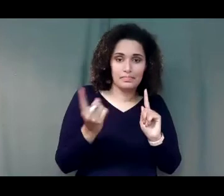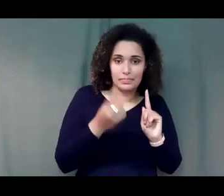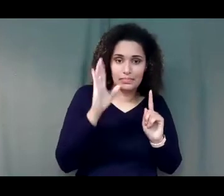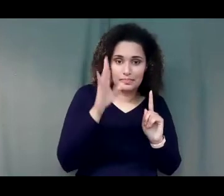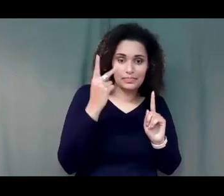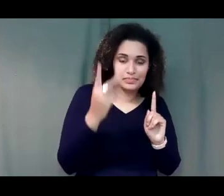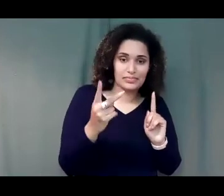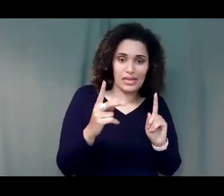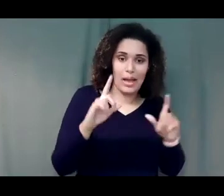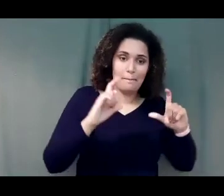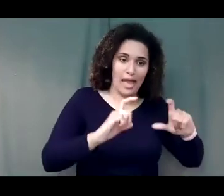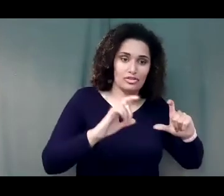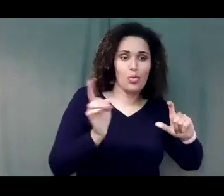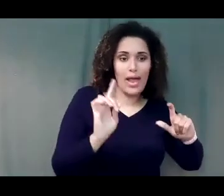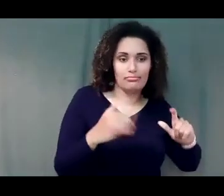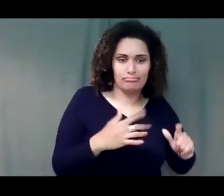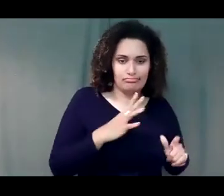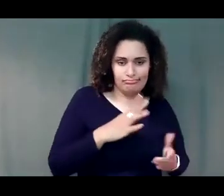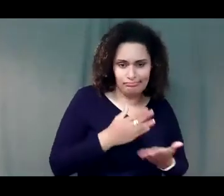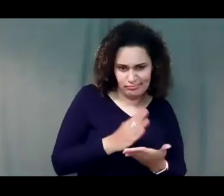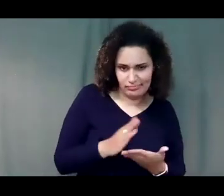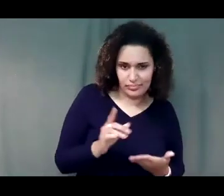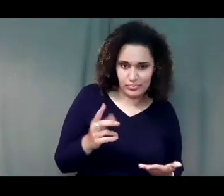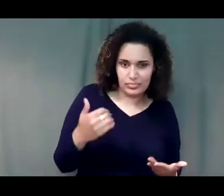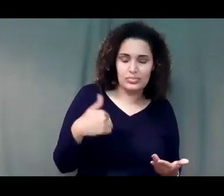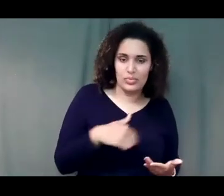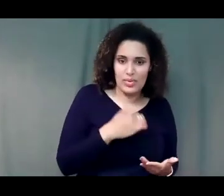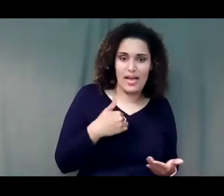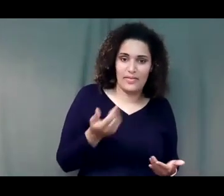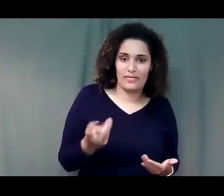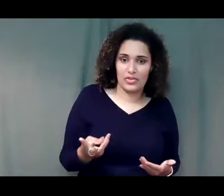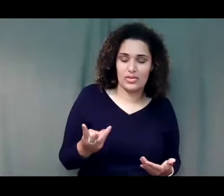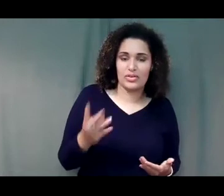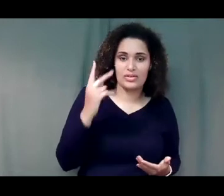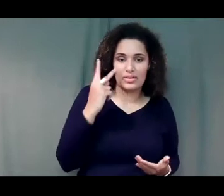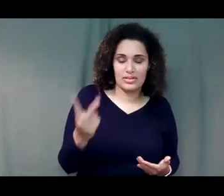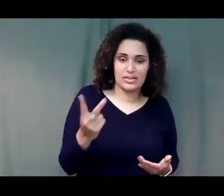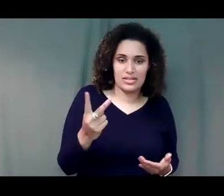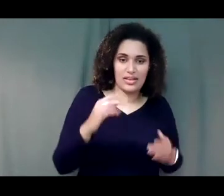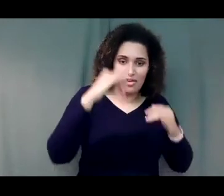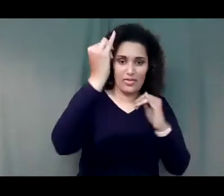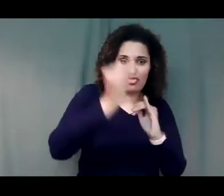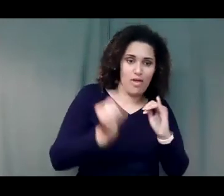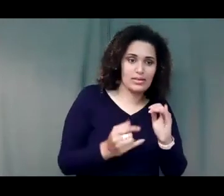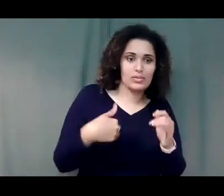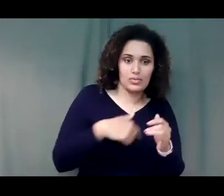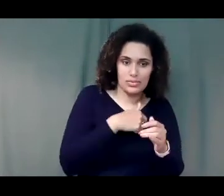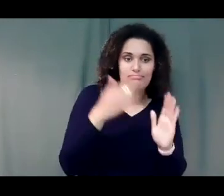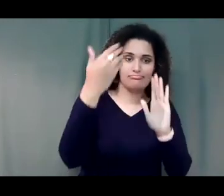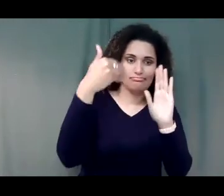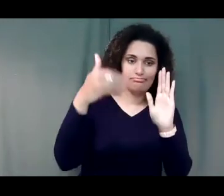little patch is, but that's okay. We've got a few. You can see where there's been a few cracks just from the building settling or something, and you can kind of see where